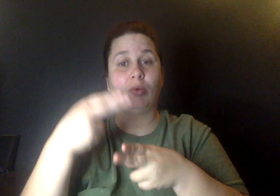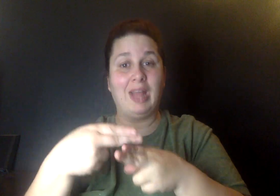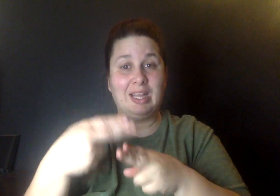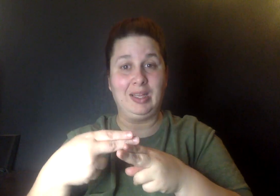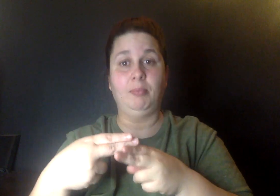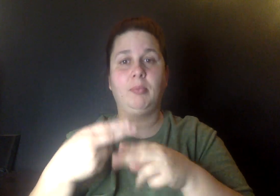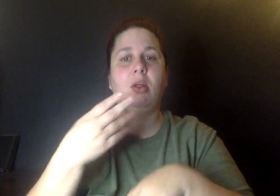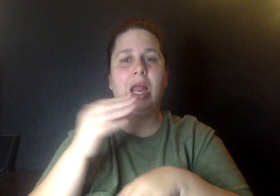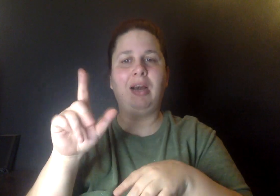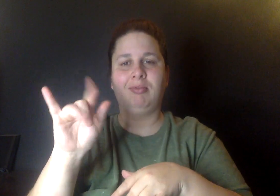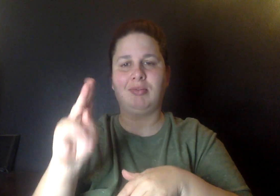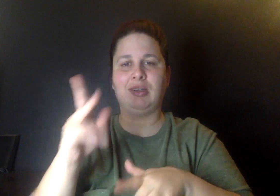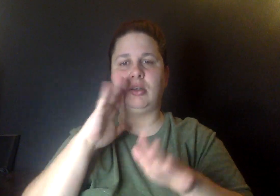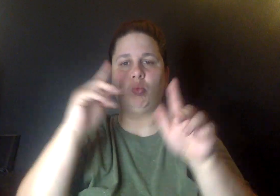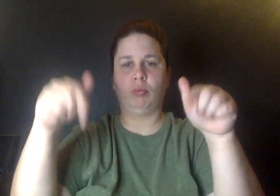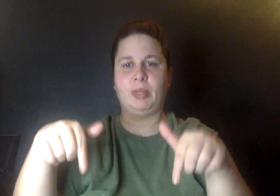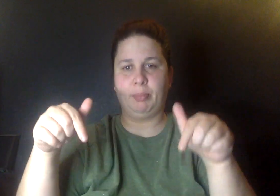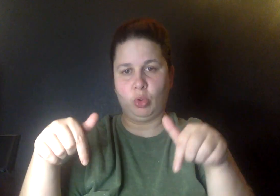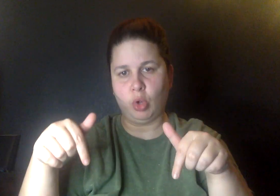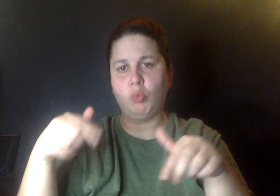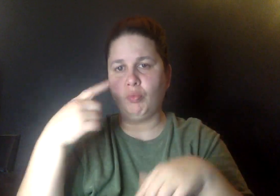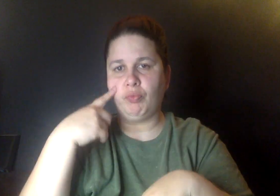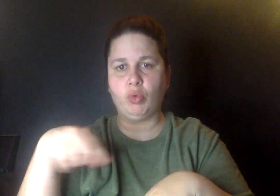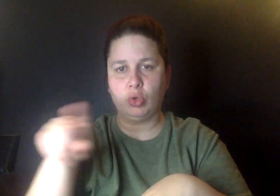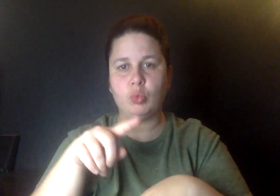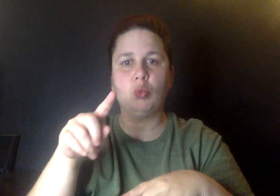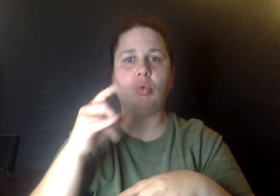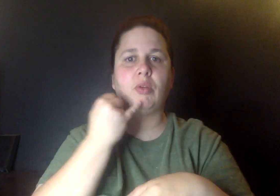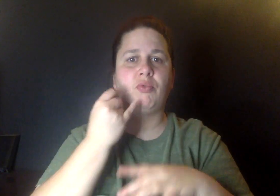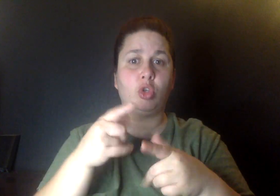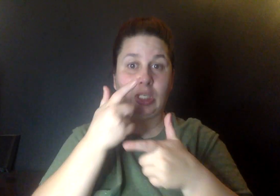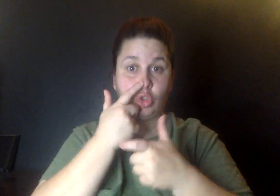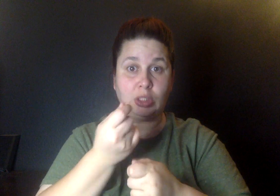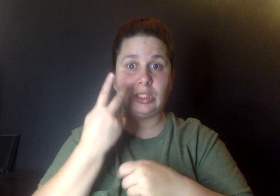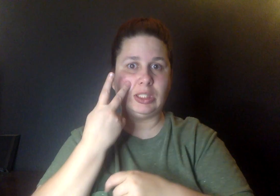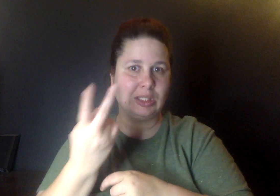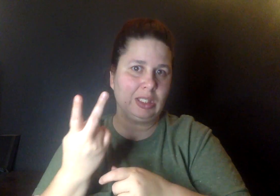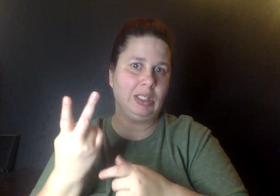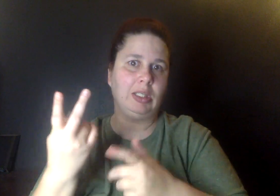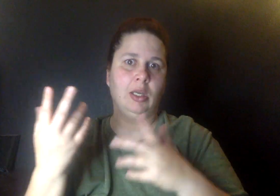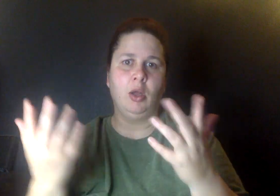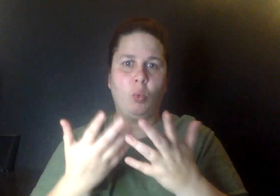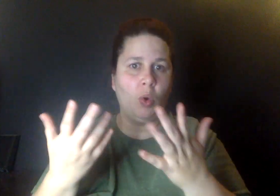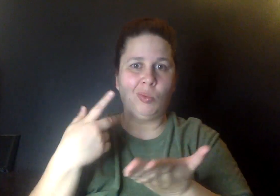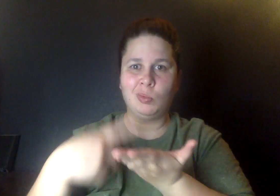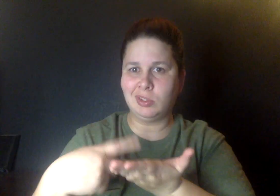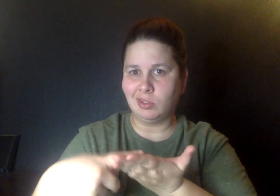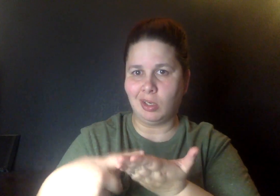name and the link will be below for you and you're interested to see what we discussed